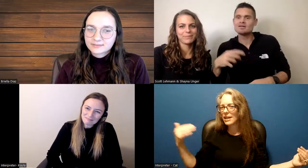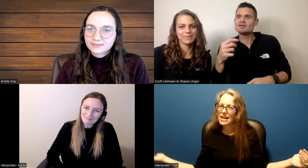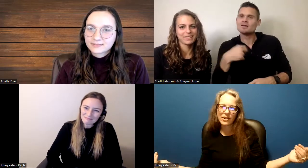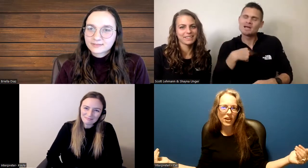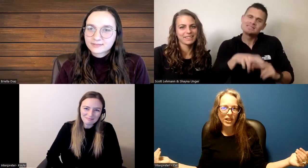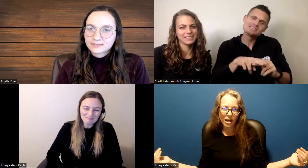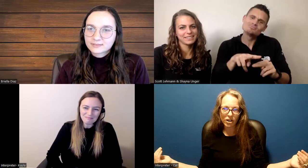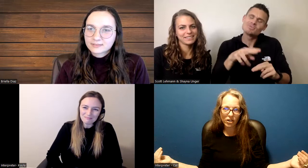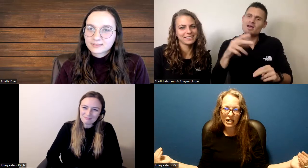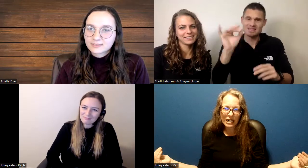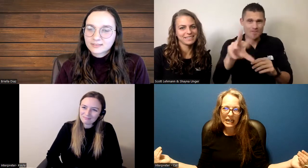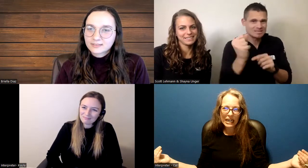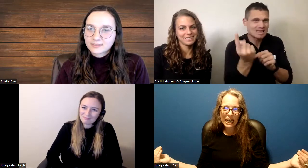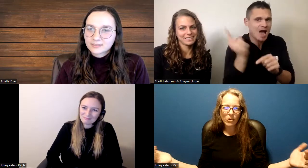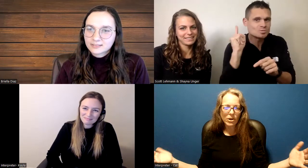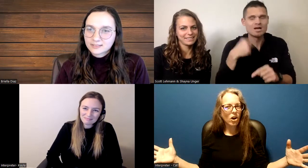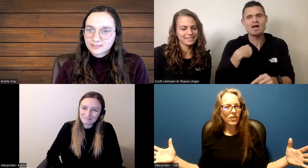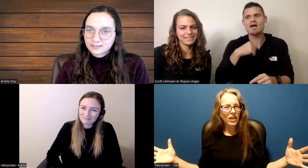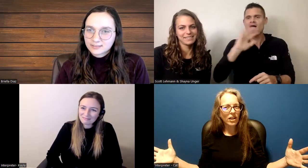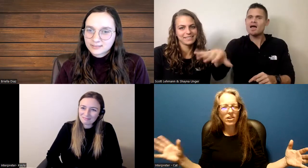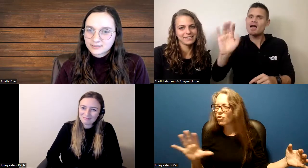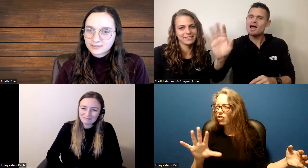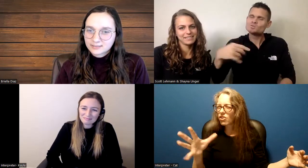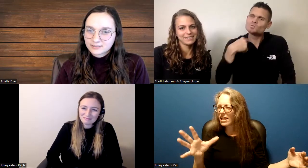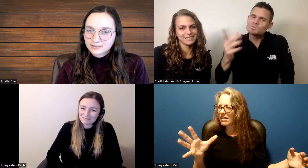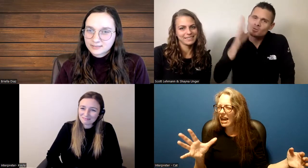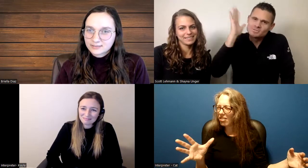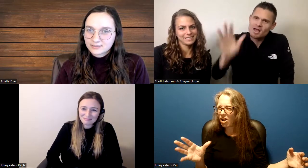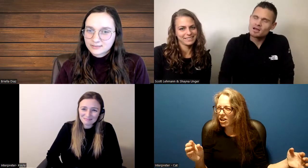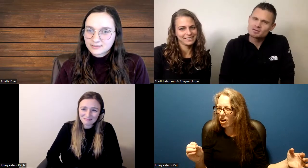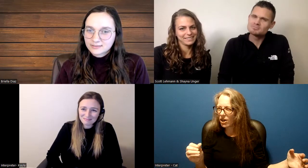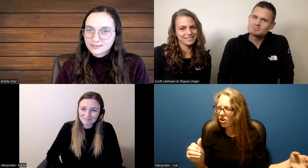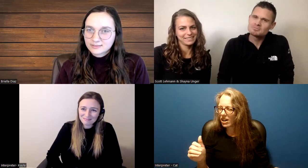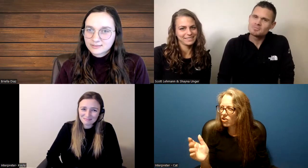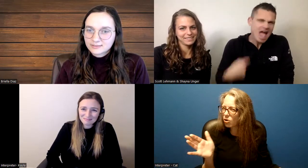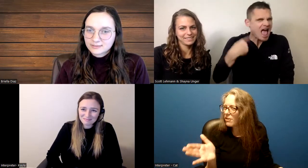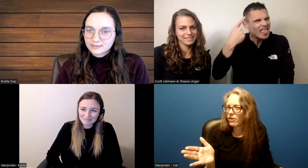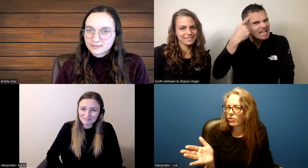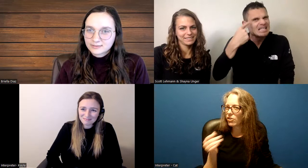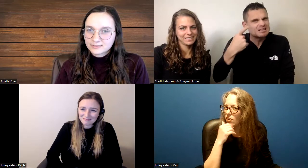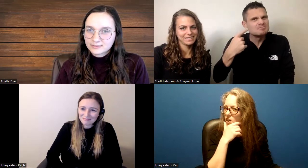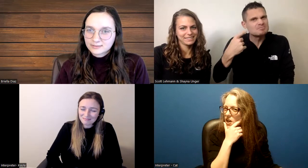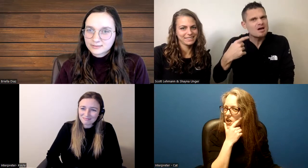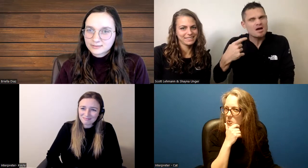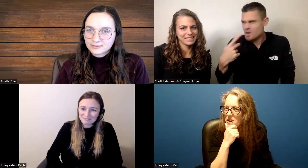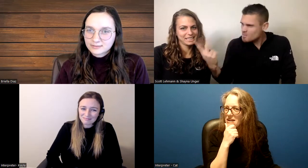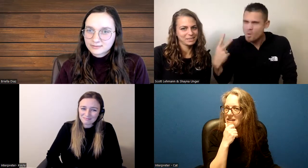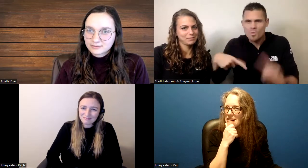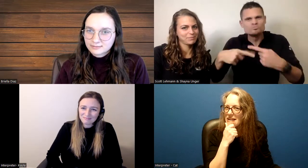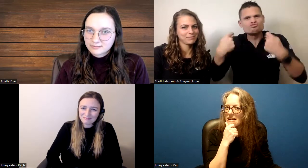one end, my dad's on the other. And we're all sitting there. This is just like not long ago at all. And I told my folks, I was like, you